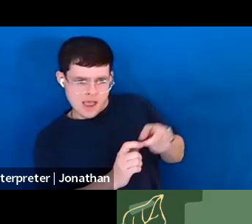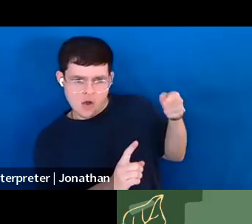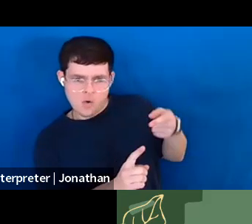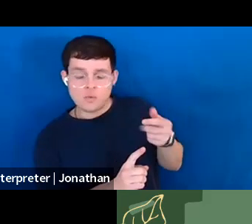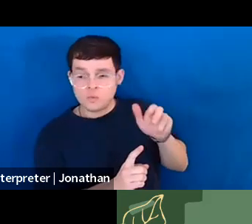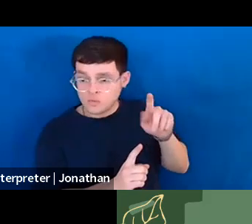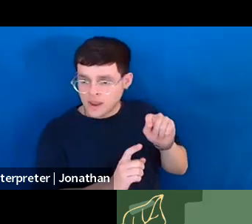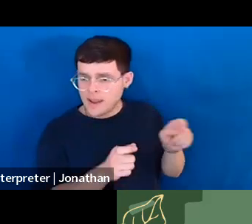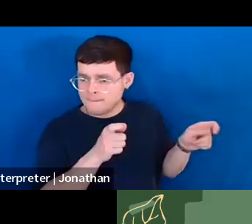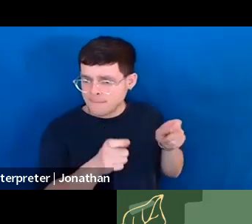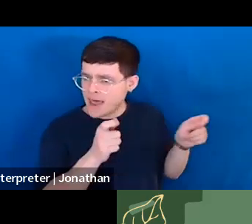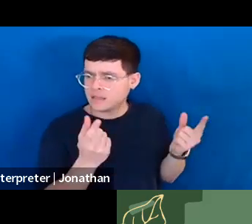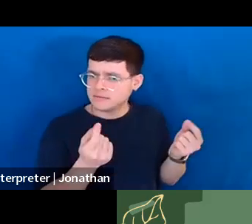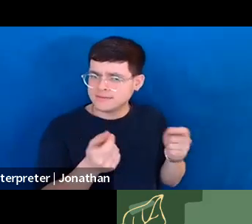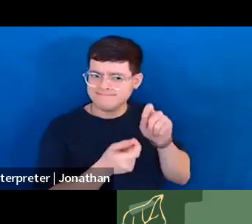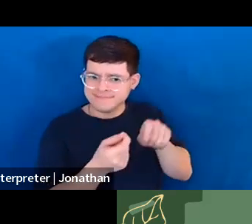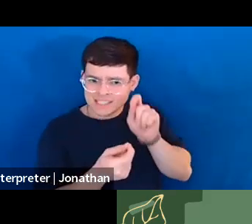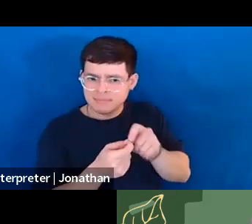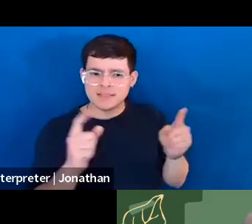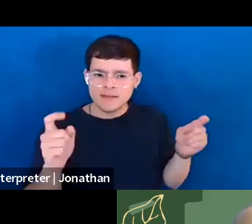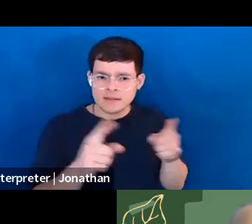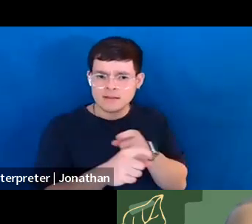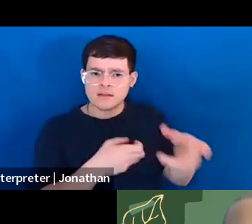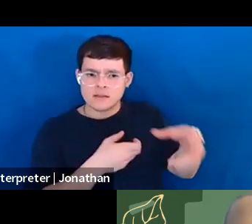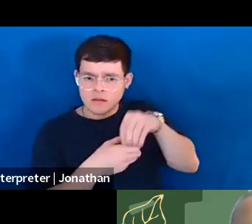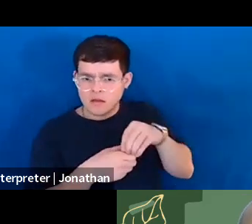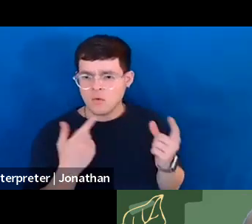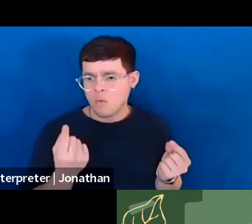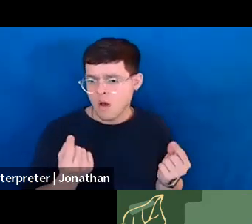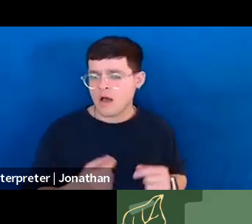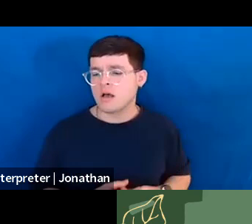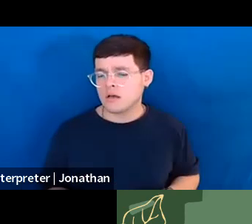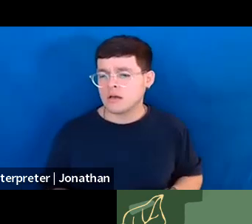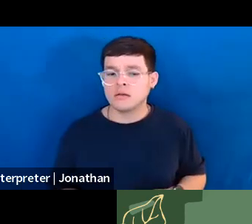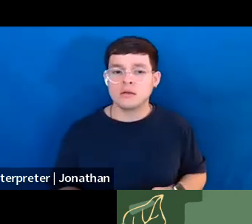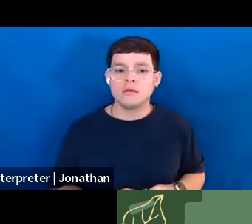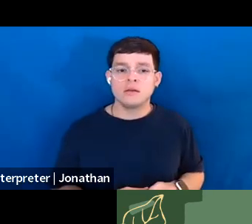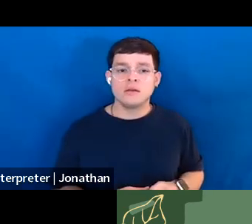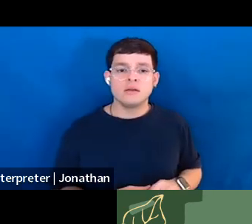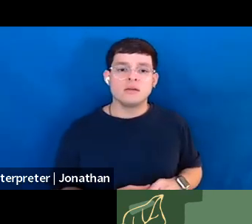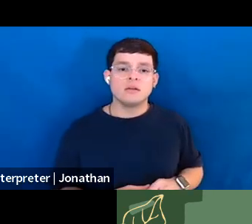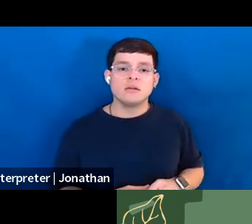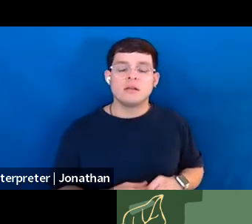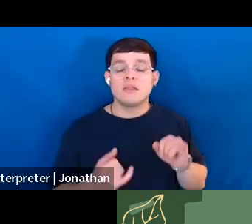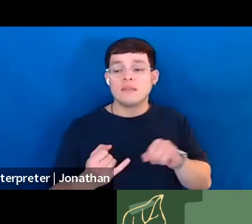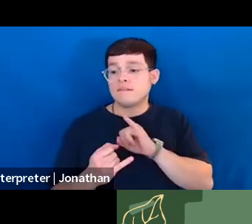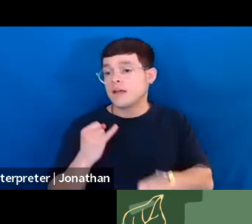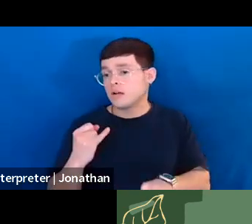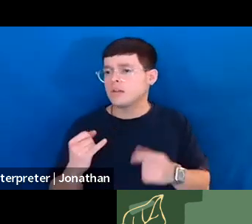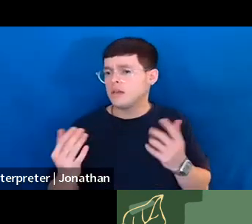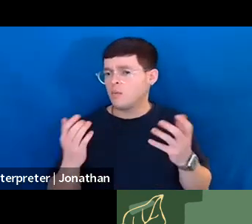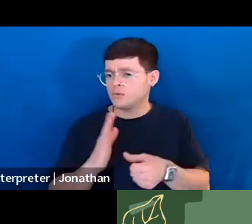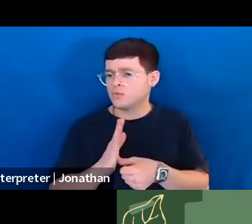the bells and whistles that need to go along with that? And then finally, I think I'll